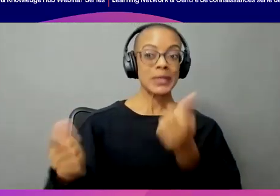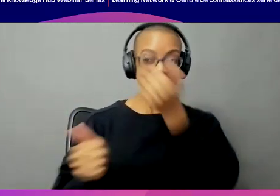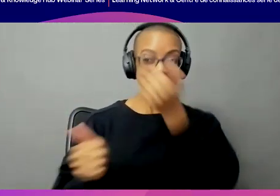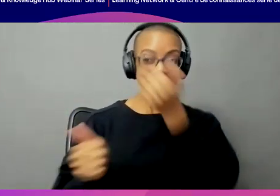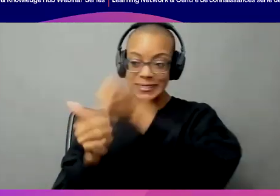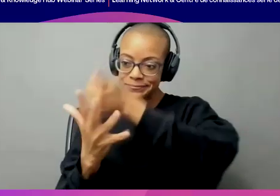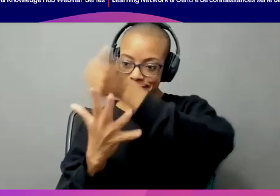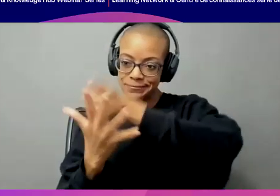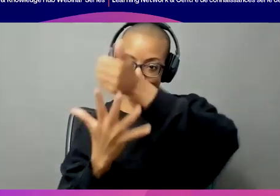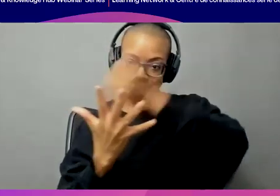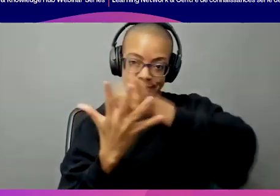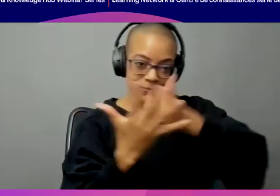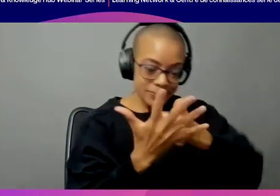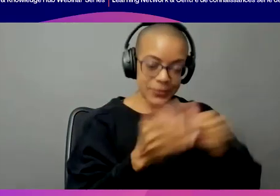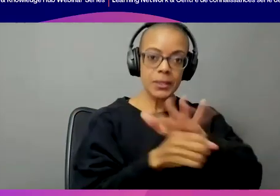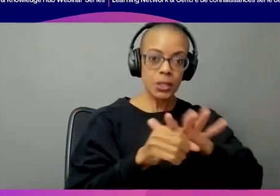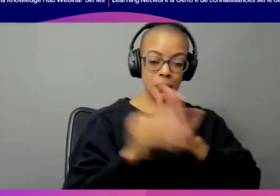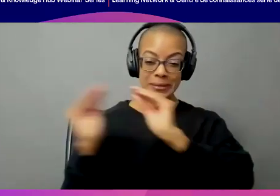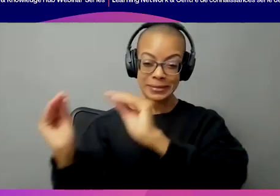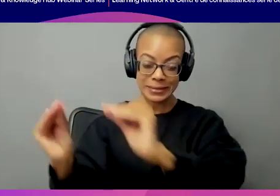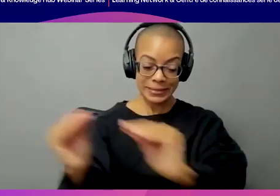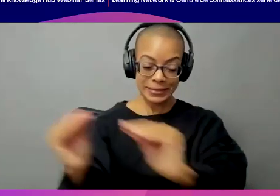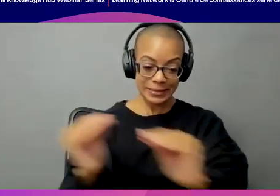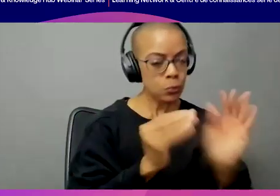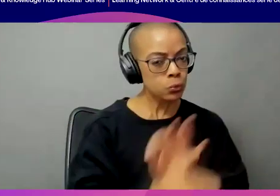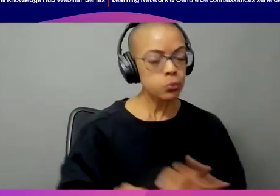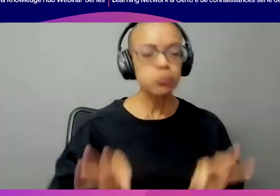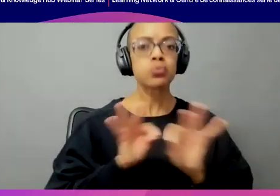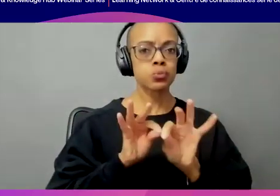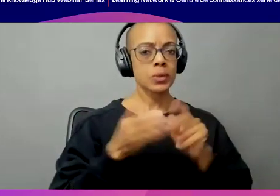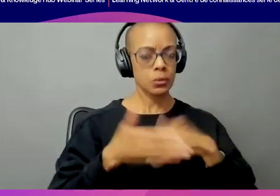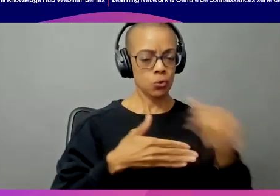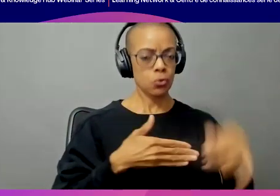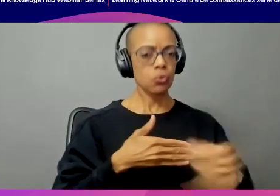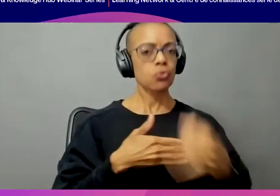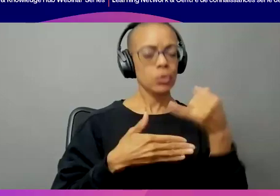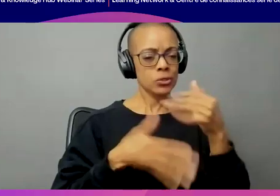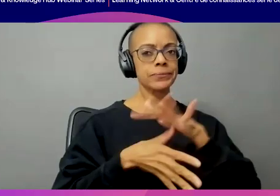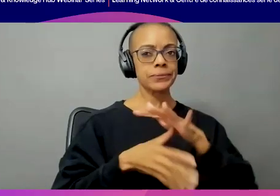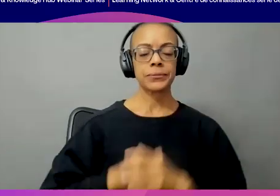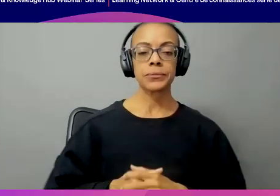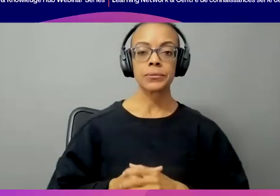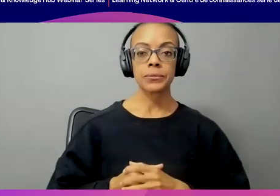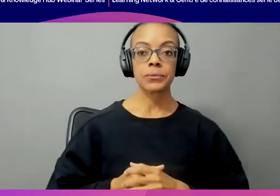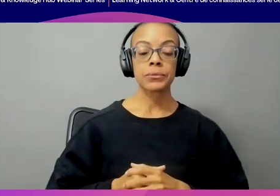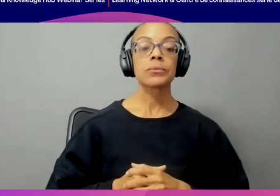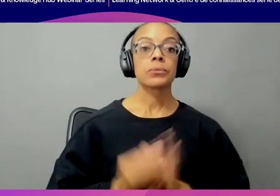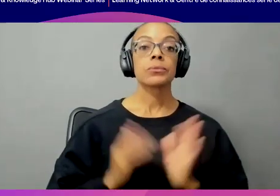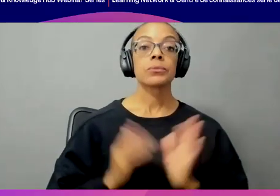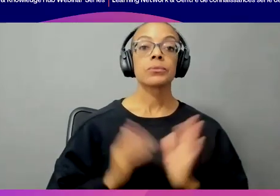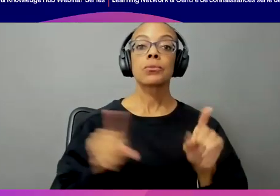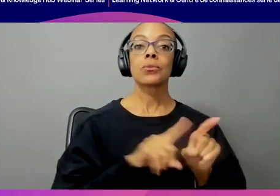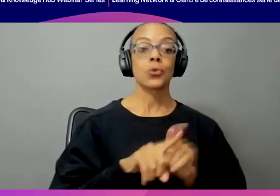in each area, is really super important part of this project. And then we also train